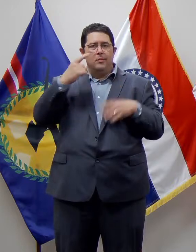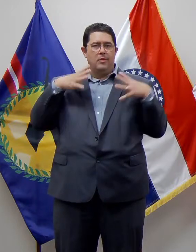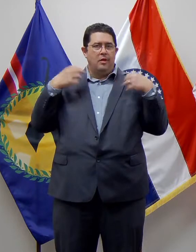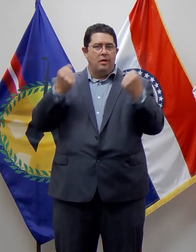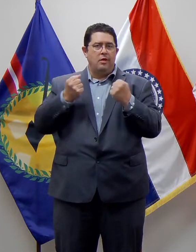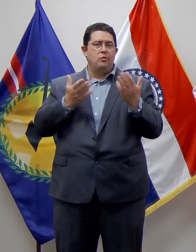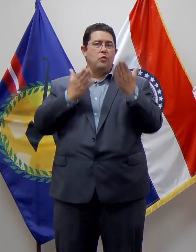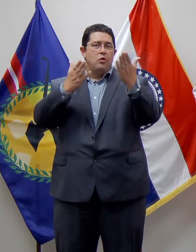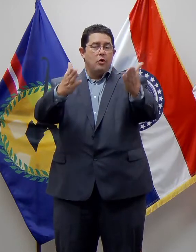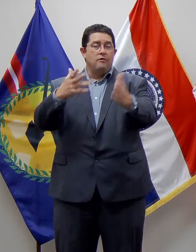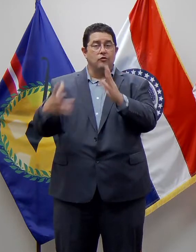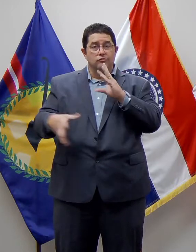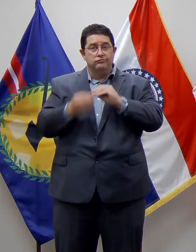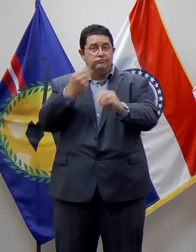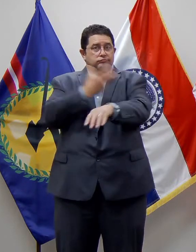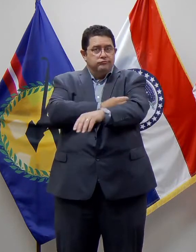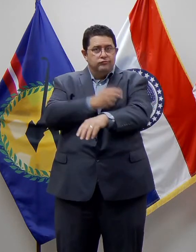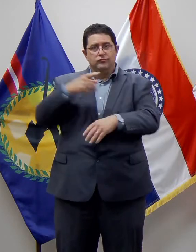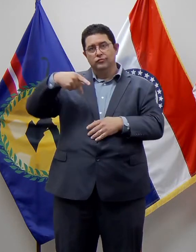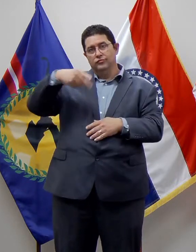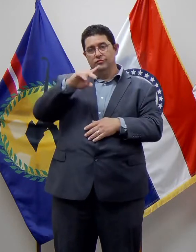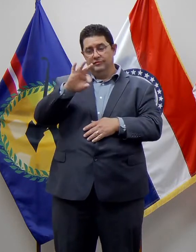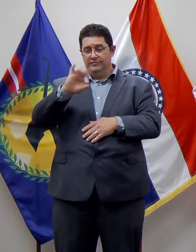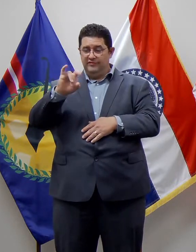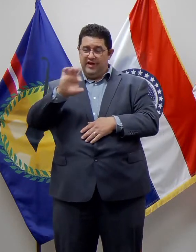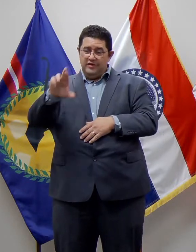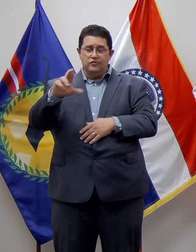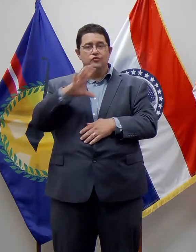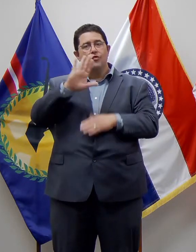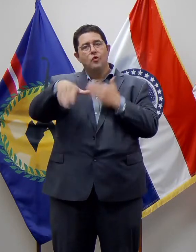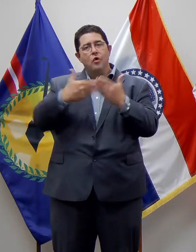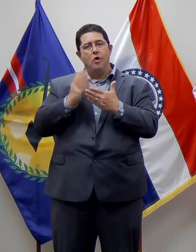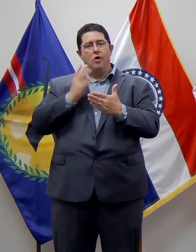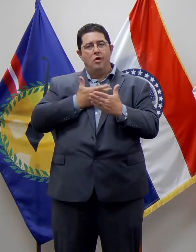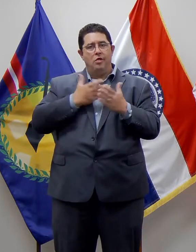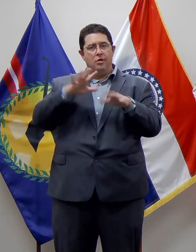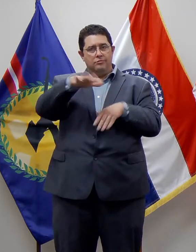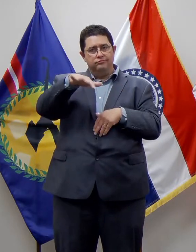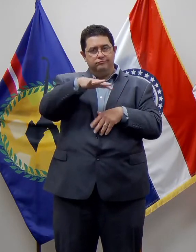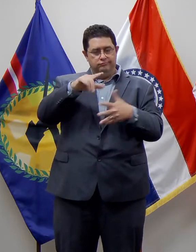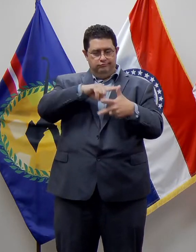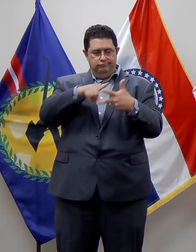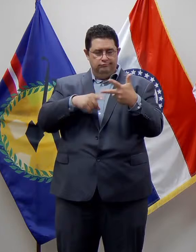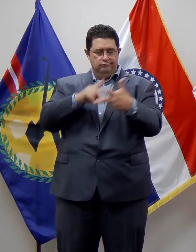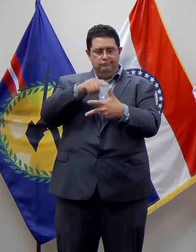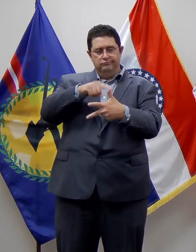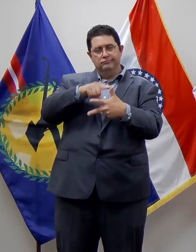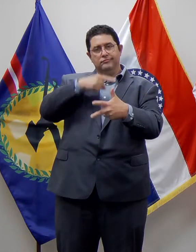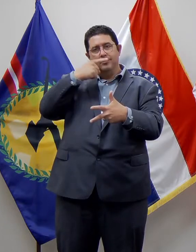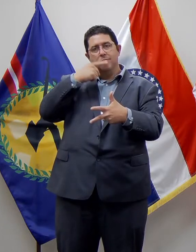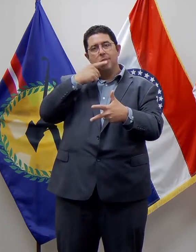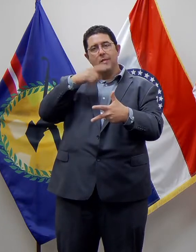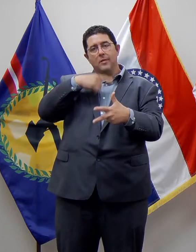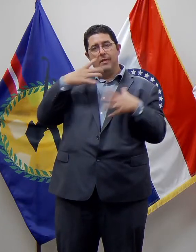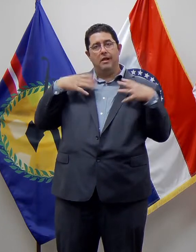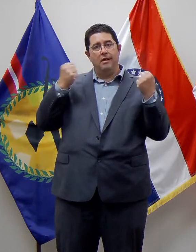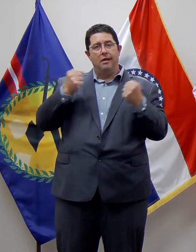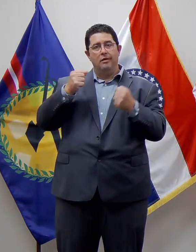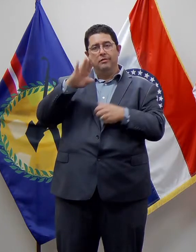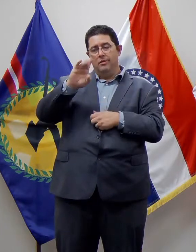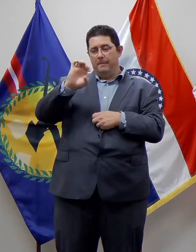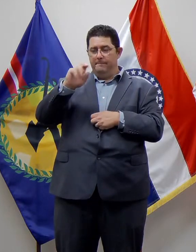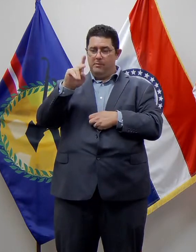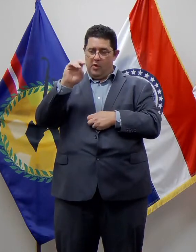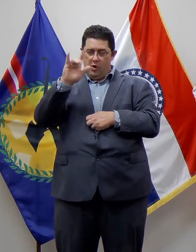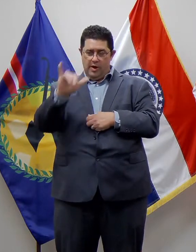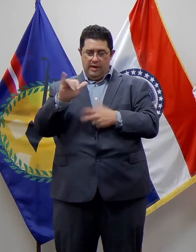booster doses of Pfizer at all of our vaccination sites, including our 3 public health clinics in Berkeley, Pine Lawn,